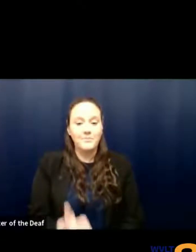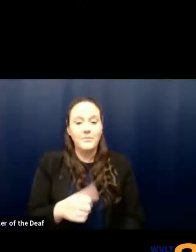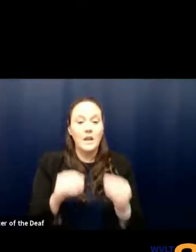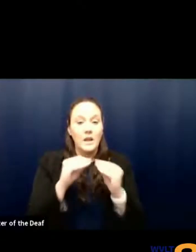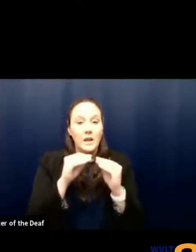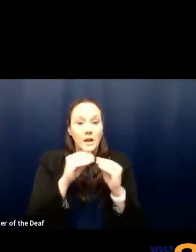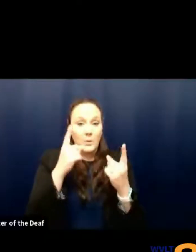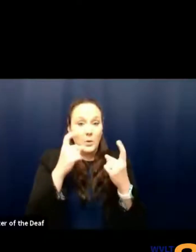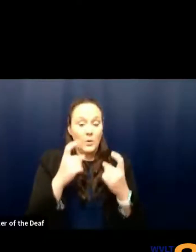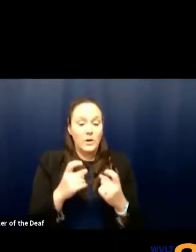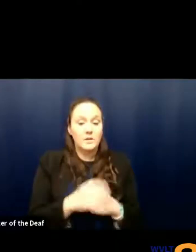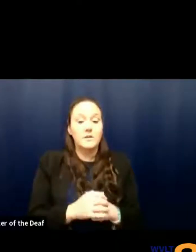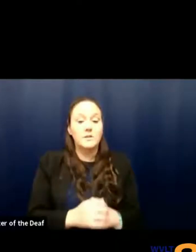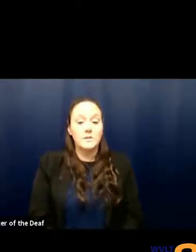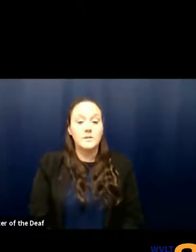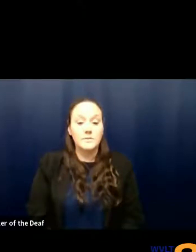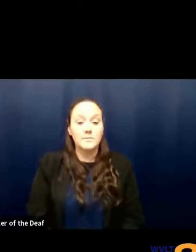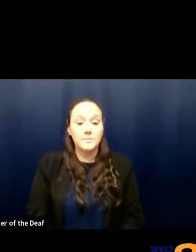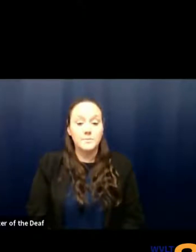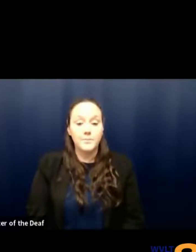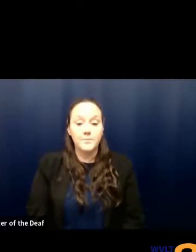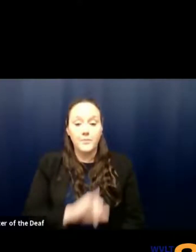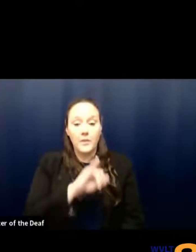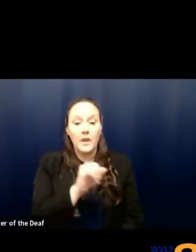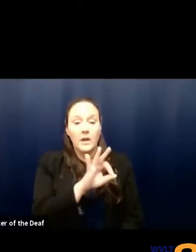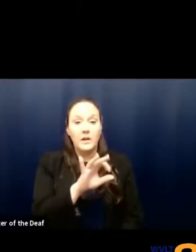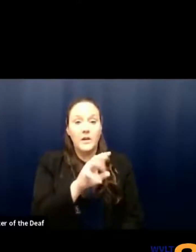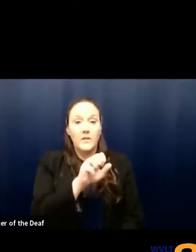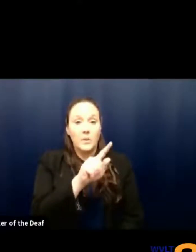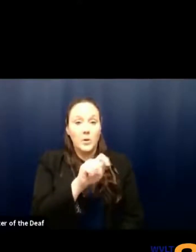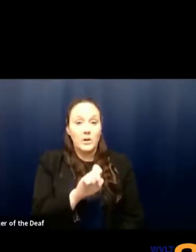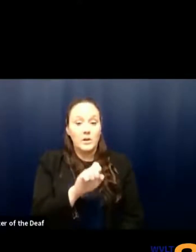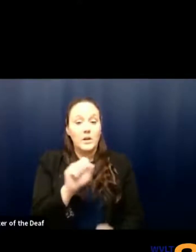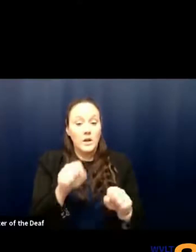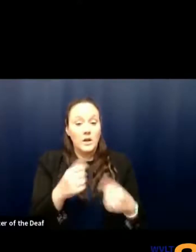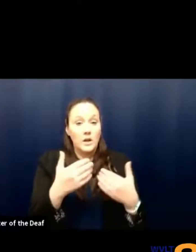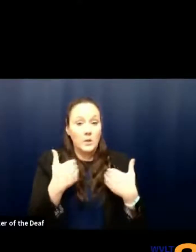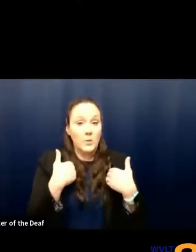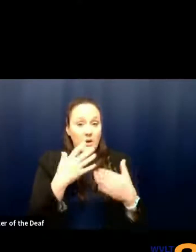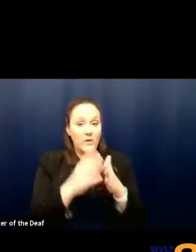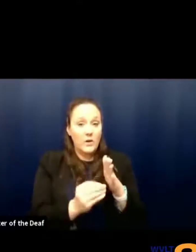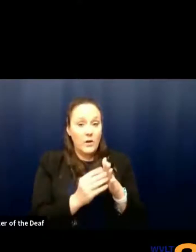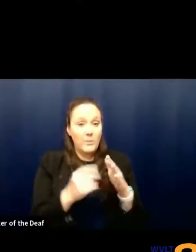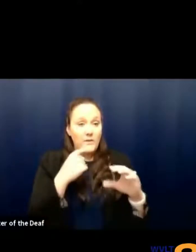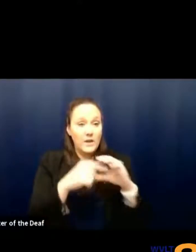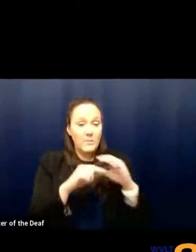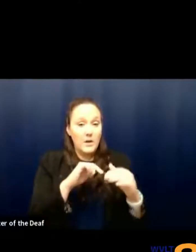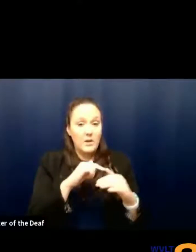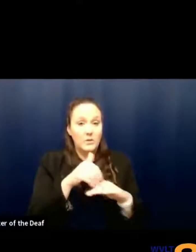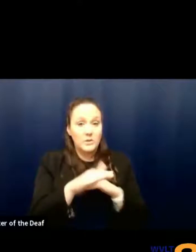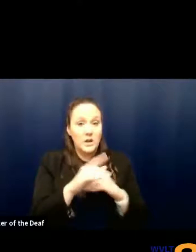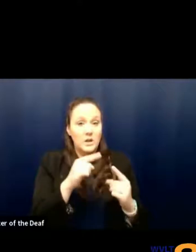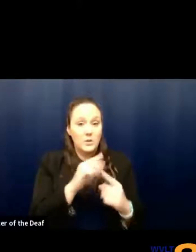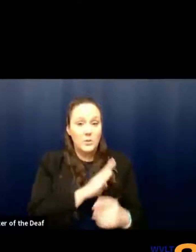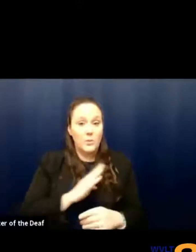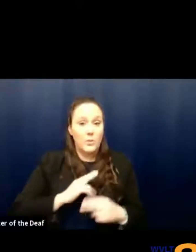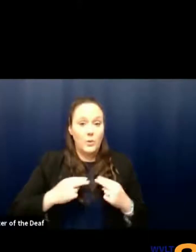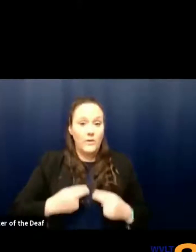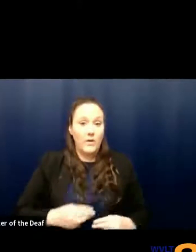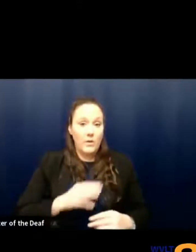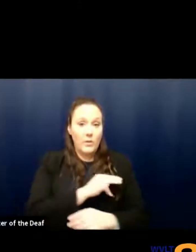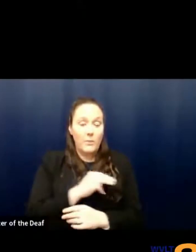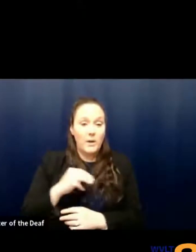questions? Let's see, Jeff with WATE, can we get copies of emails that have been sent to Board of Health members? That